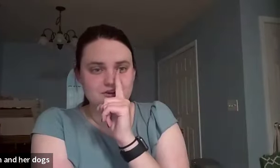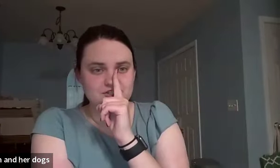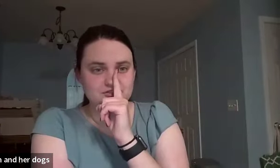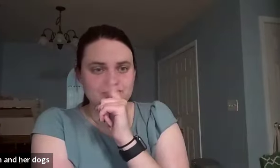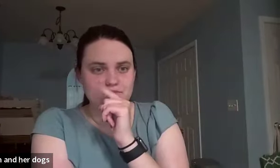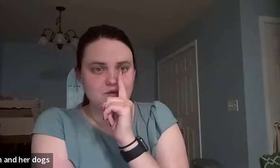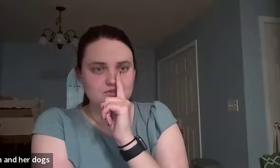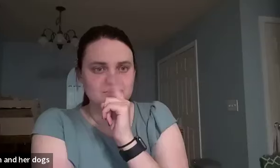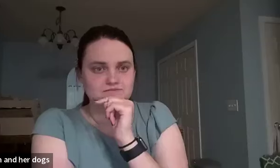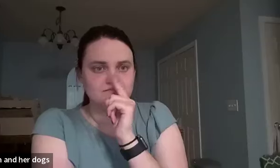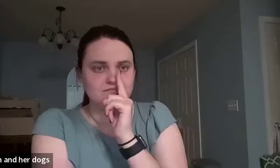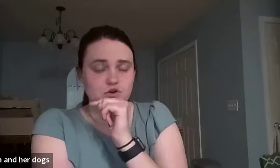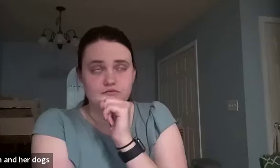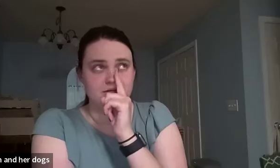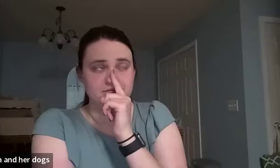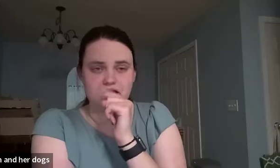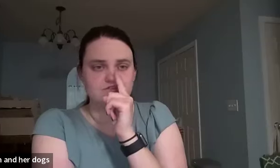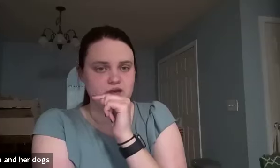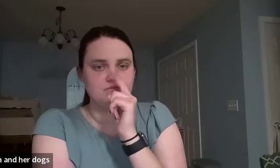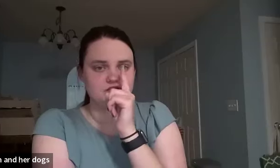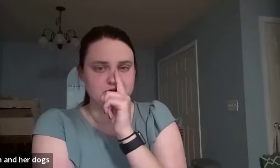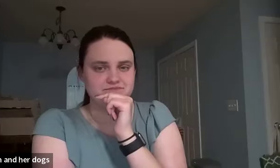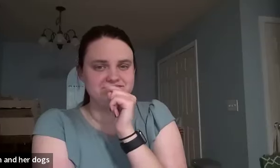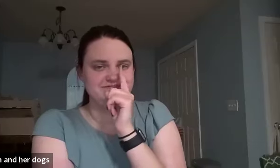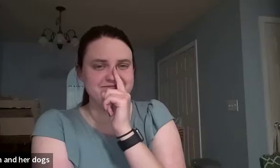it across your nose, mouse or rat, mouse, rat, whichever.